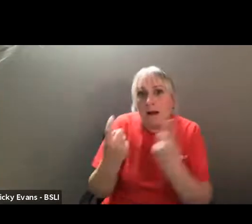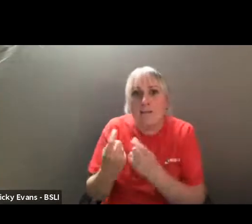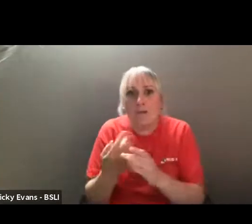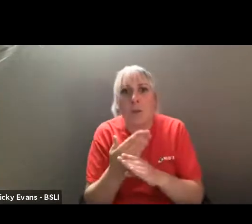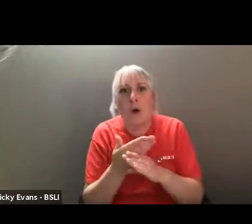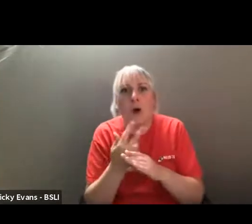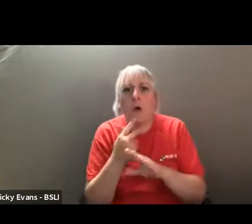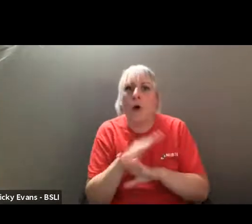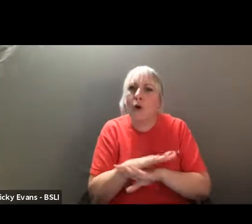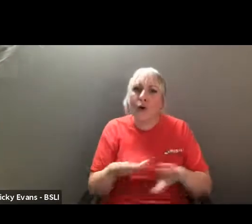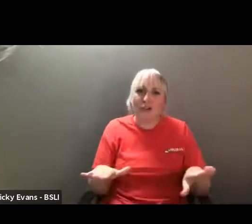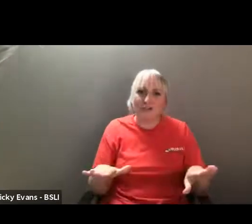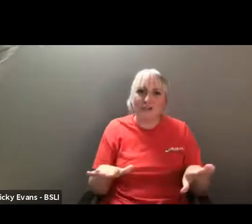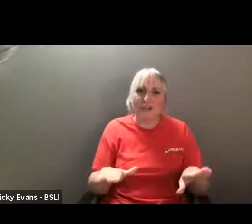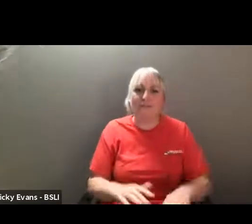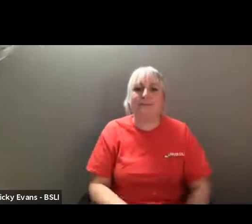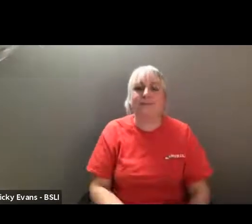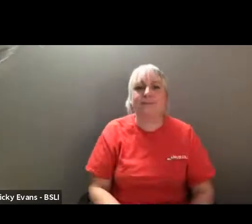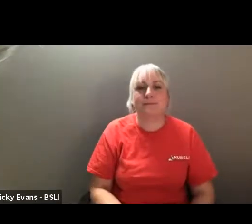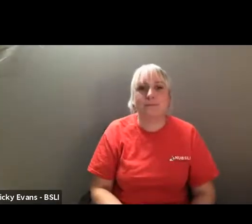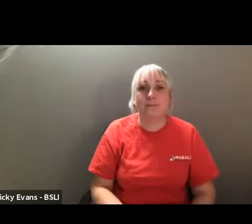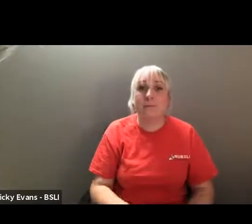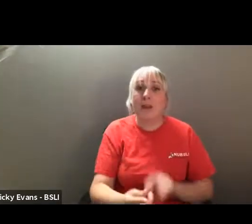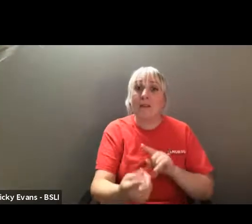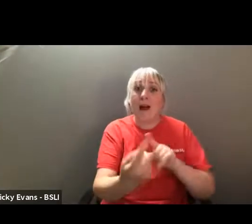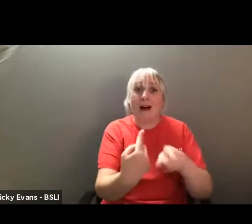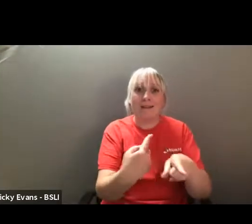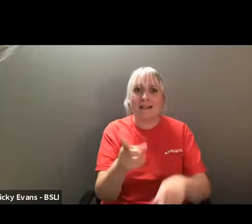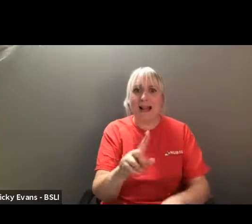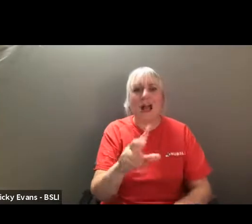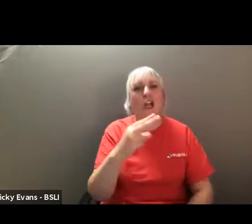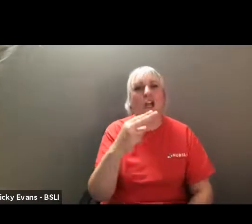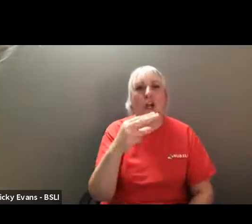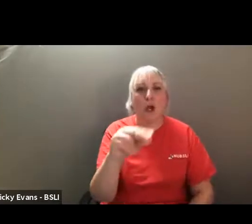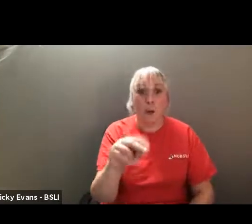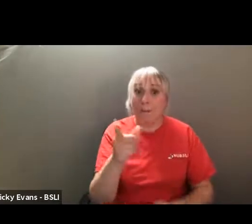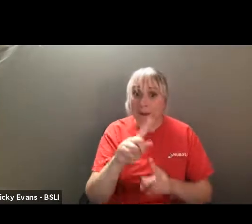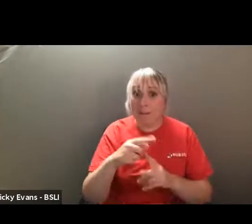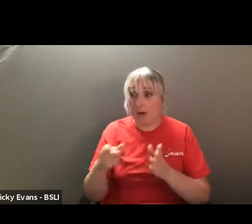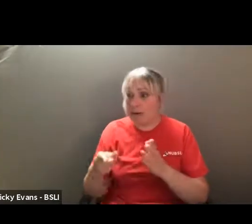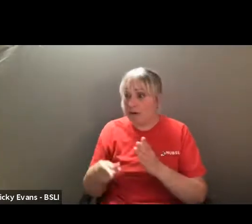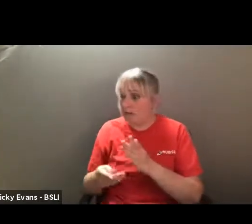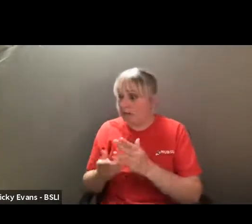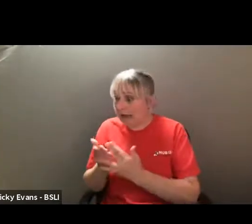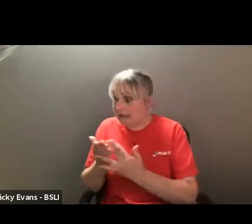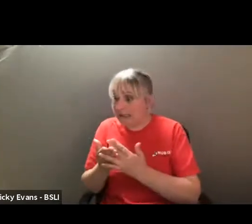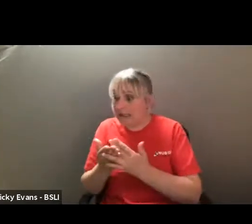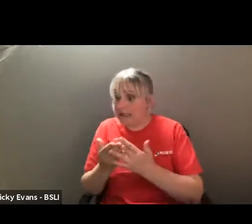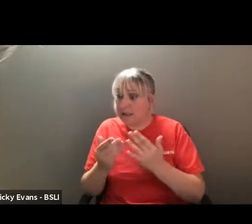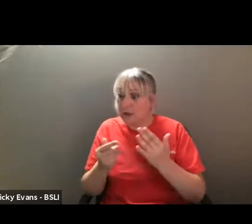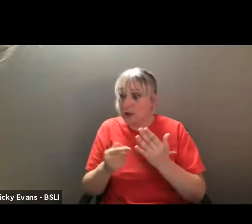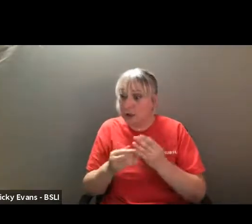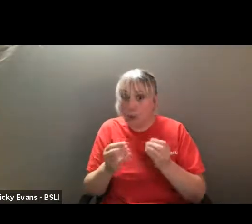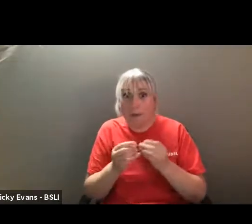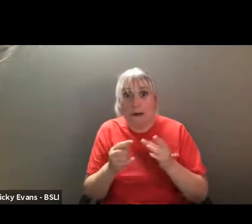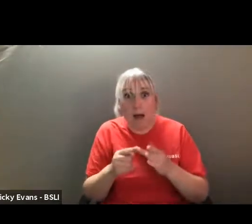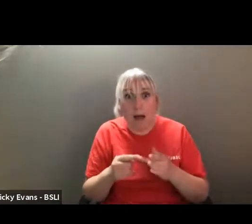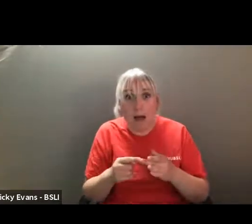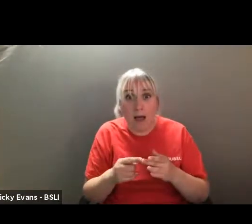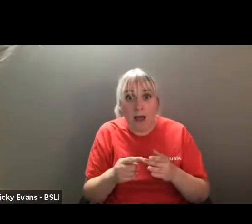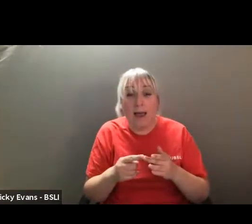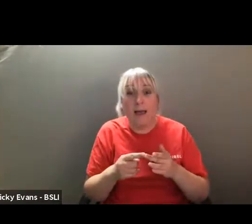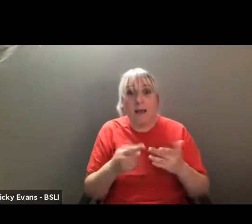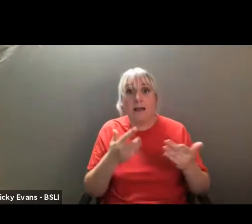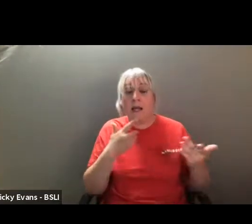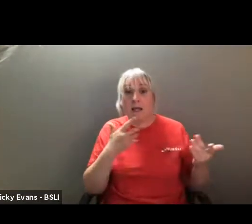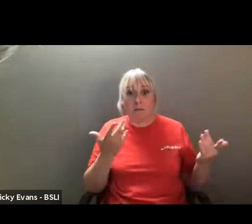no. The people who received the basic income money, which is, again, just to